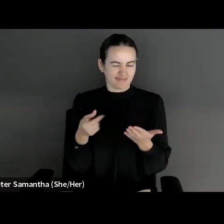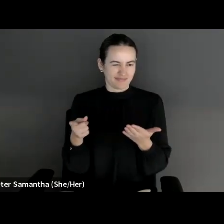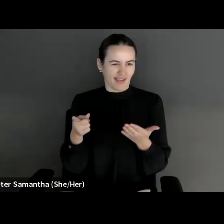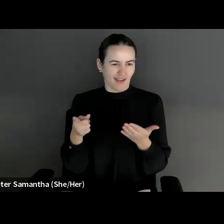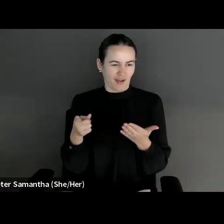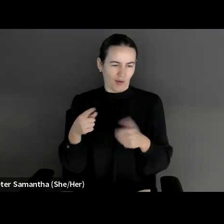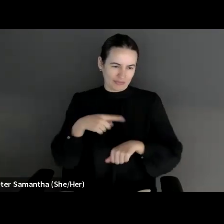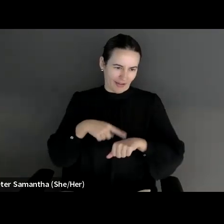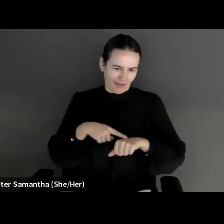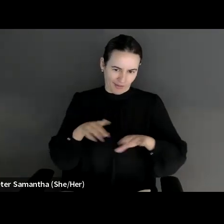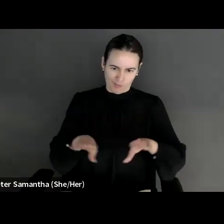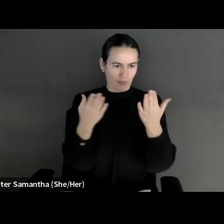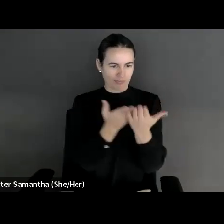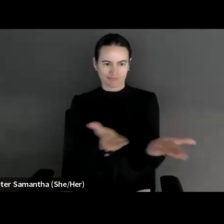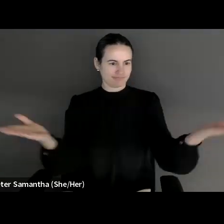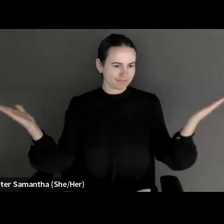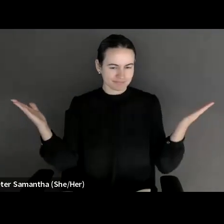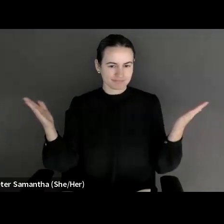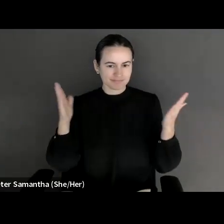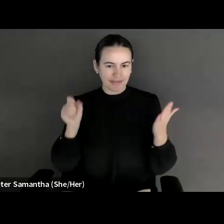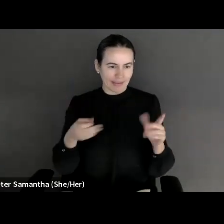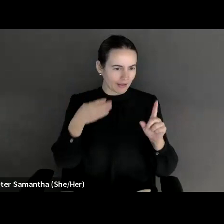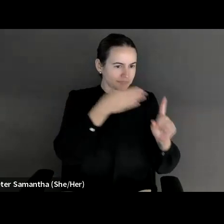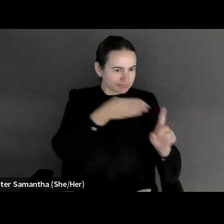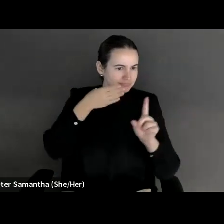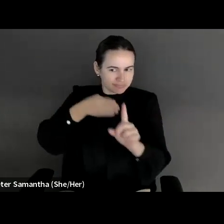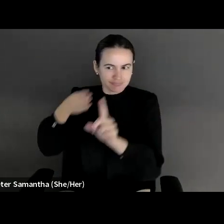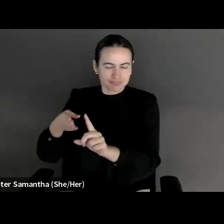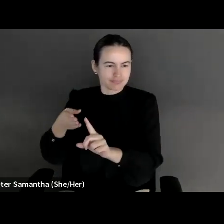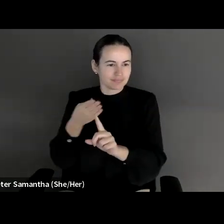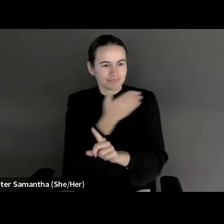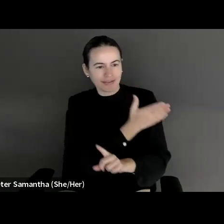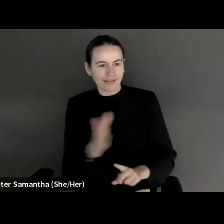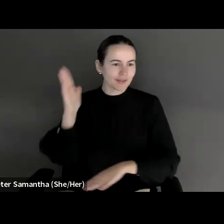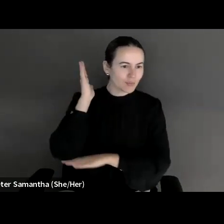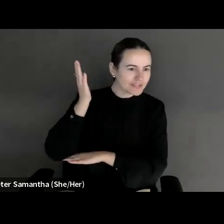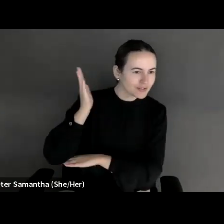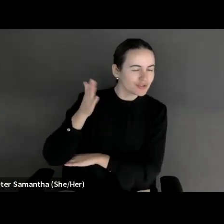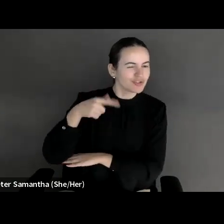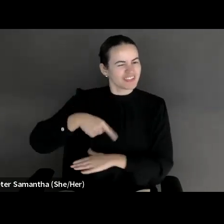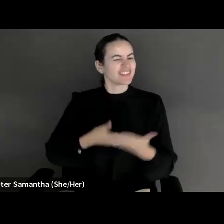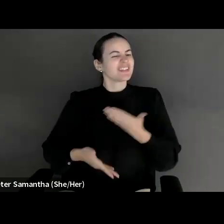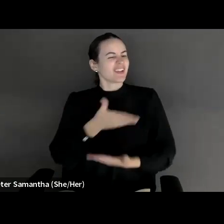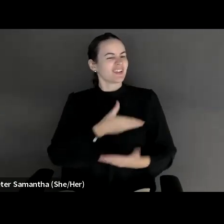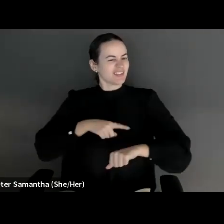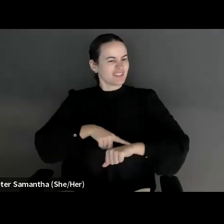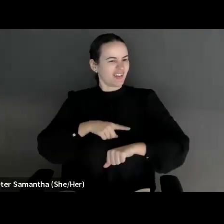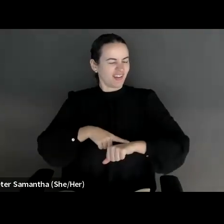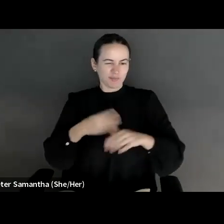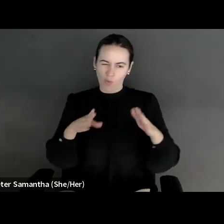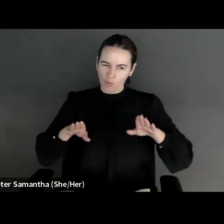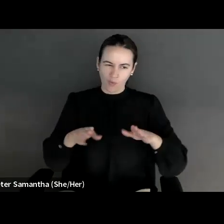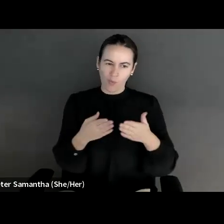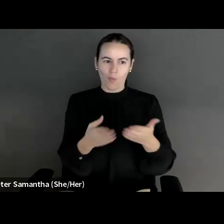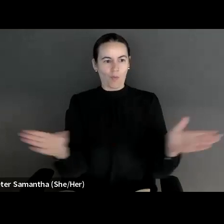anyone can ask to any presenter, so it's the discussion phase. Whenever you want, you can just, again, raise